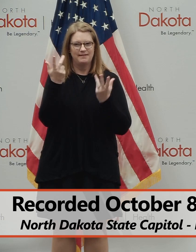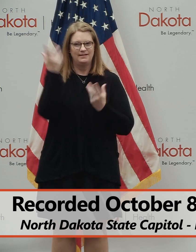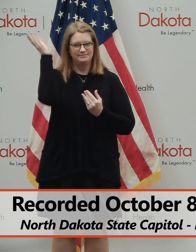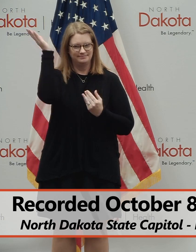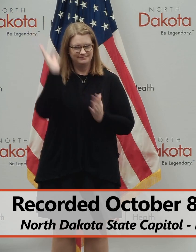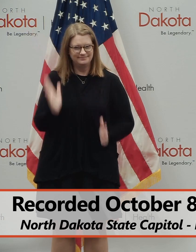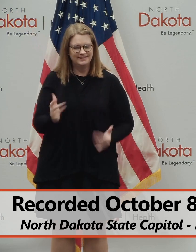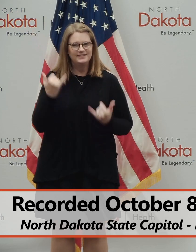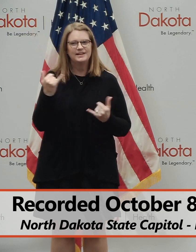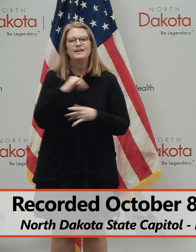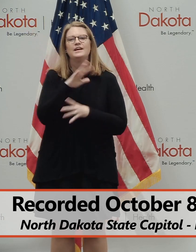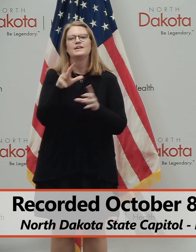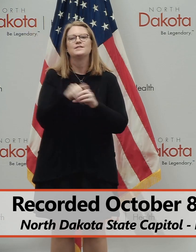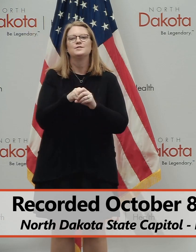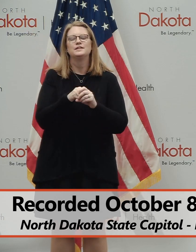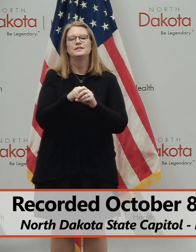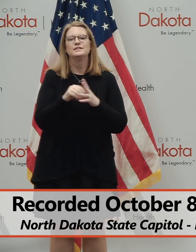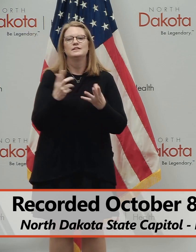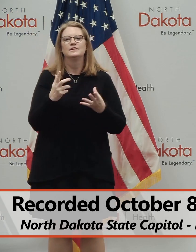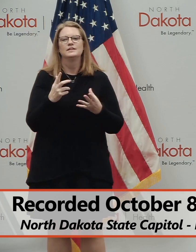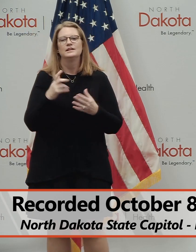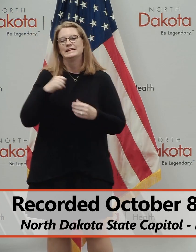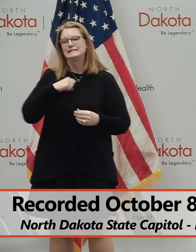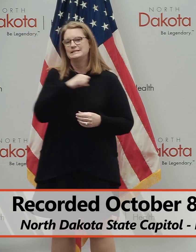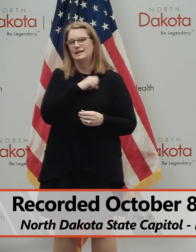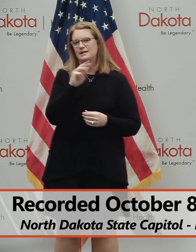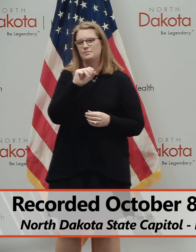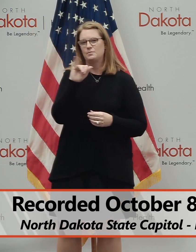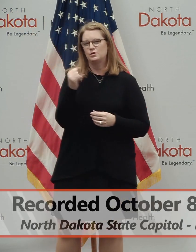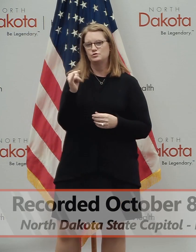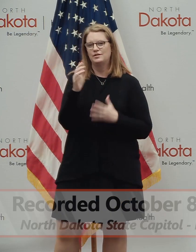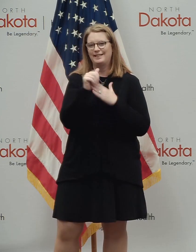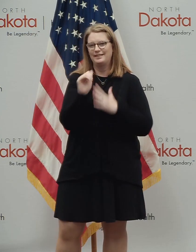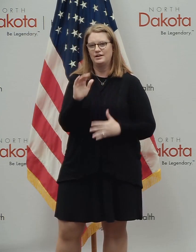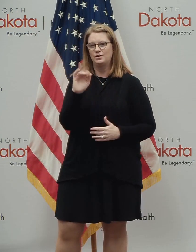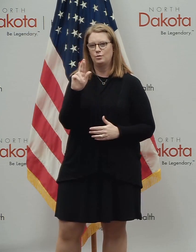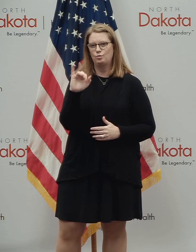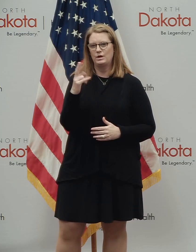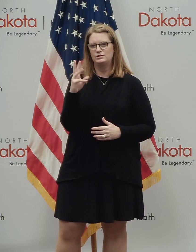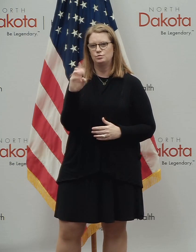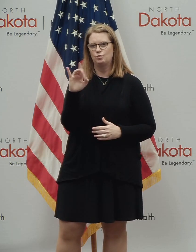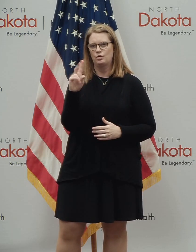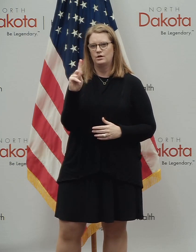guests, including our Senate Majority Leader Rich Wardner,